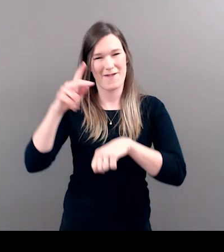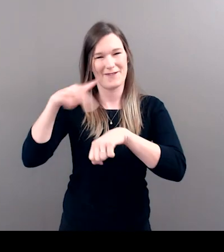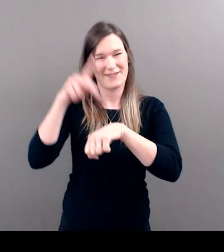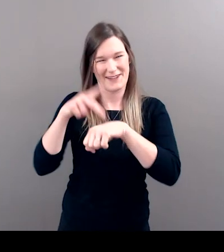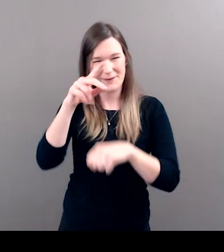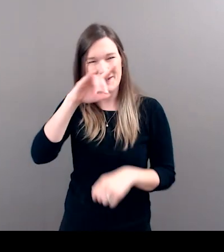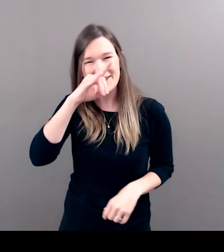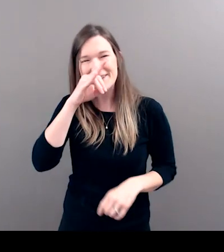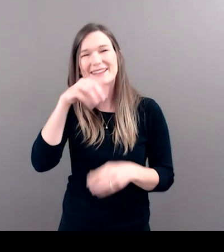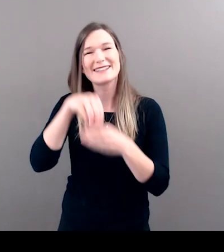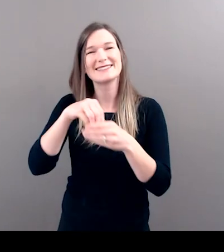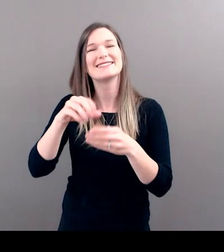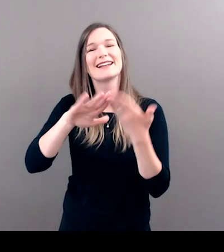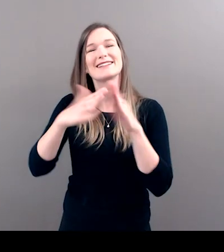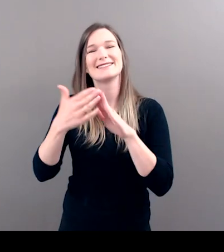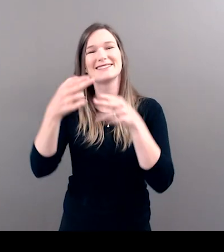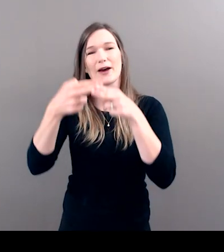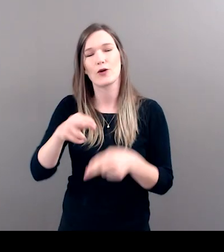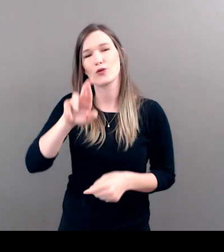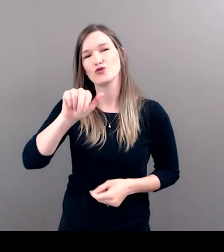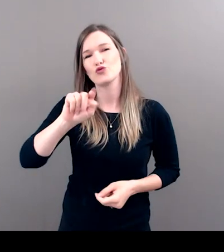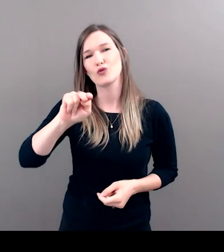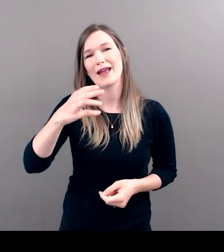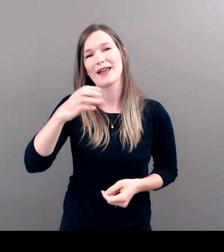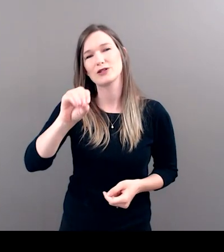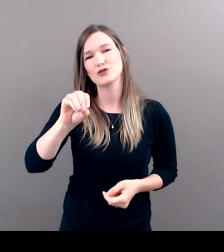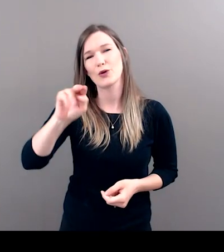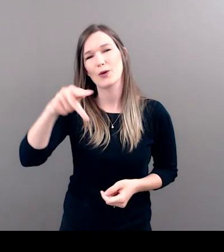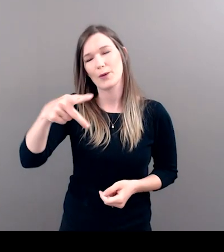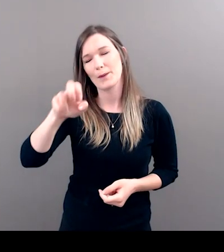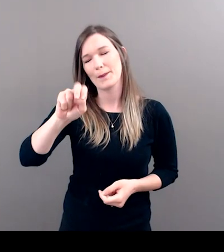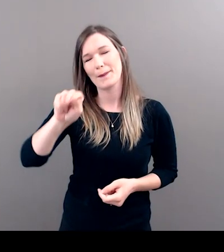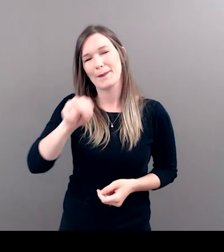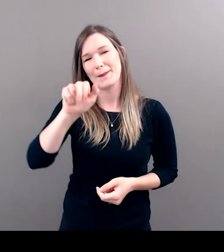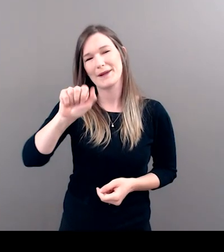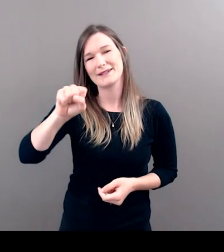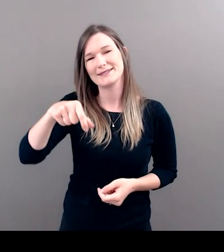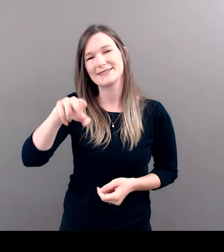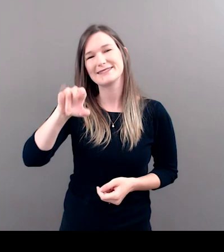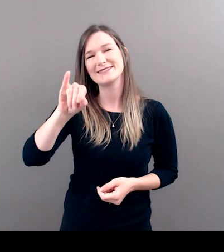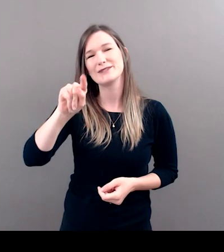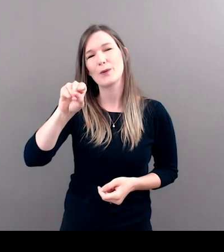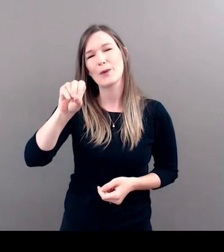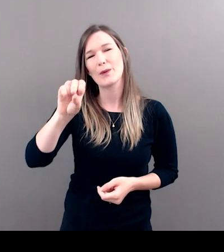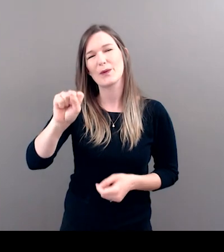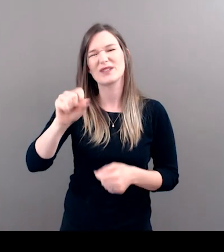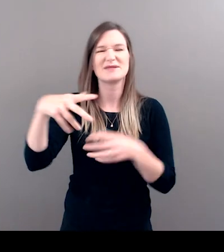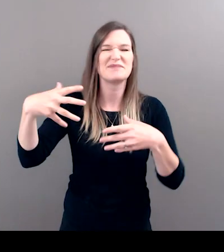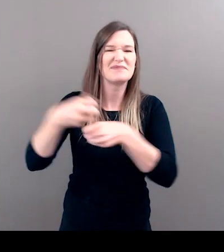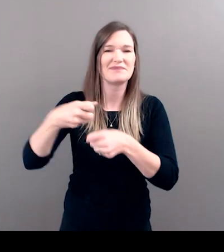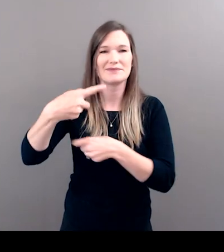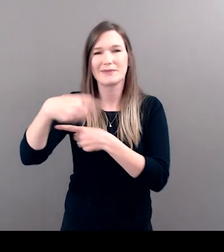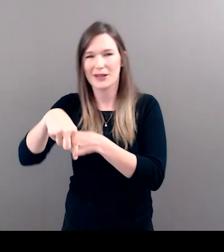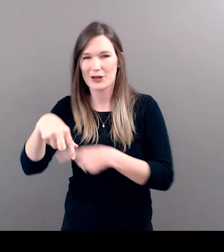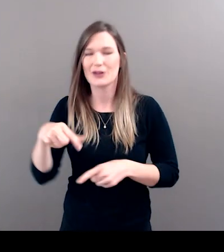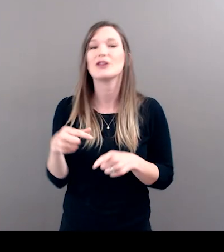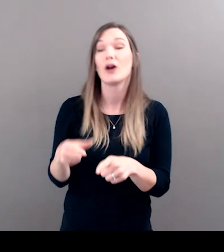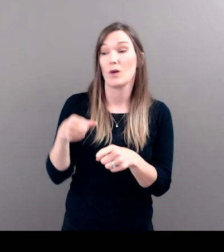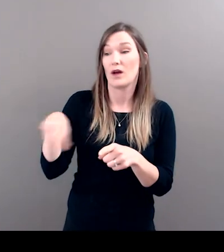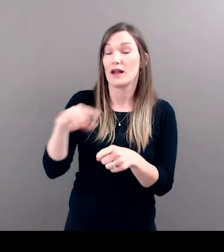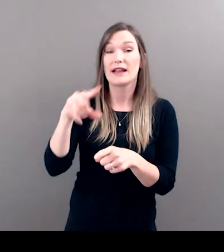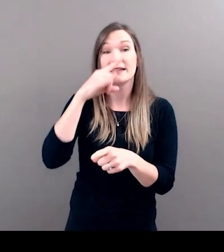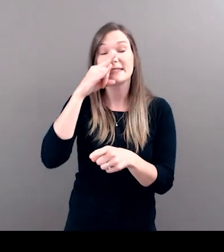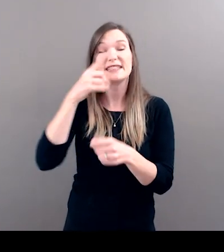San Diego. These kids, teenagers, were standing out in front of my house drinking beer and throwing beer bottles on my lawn. And I had never